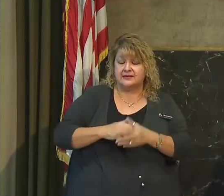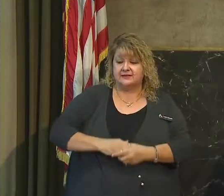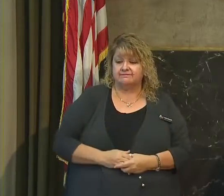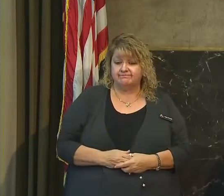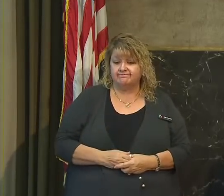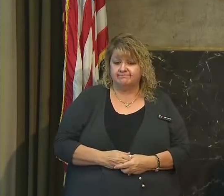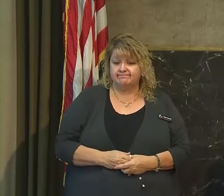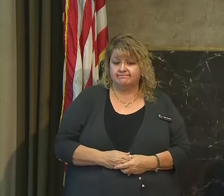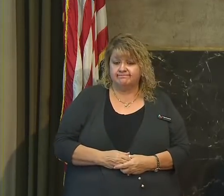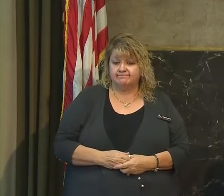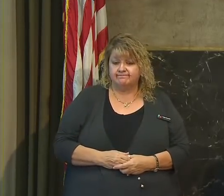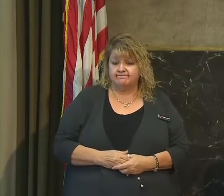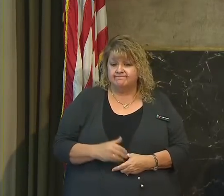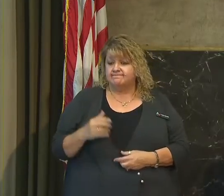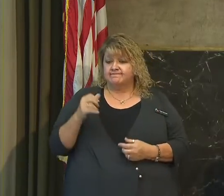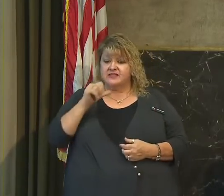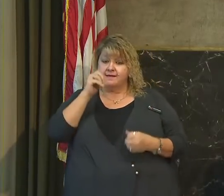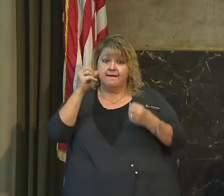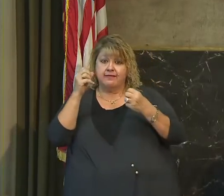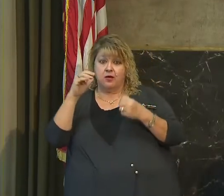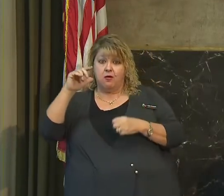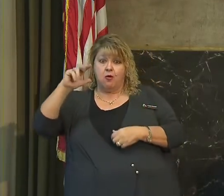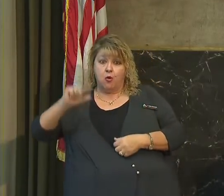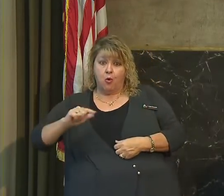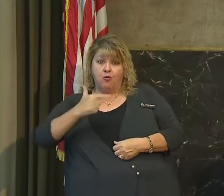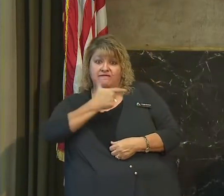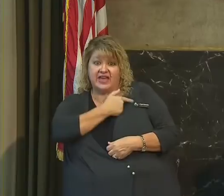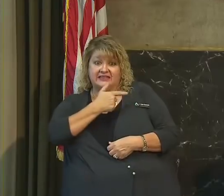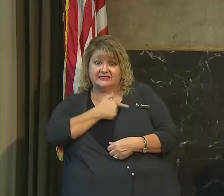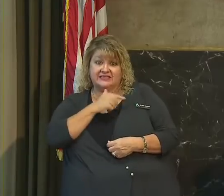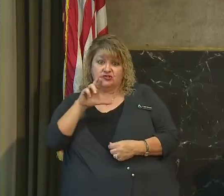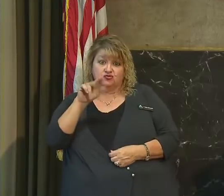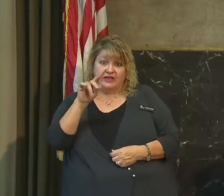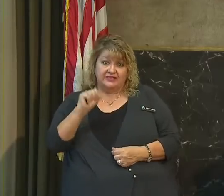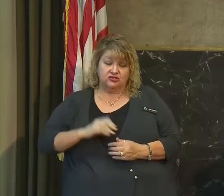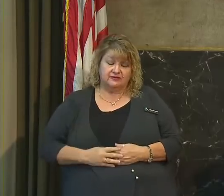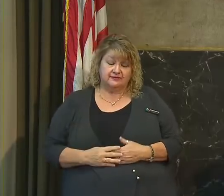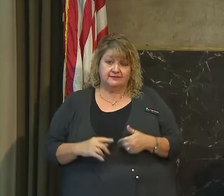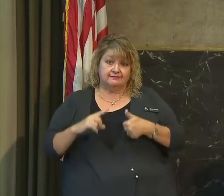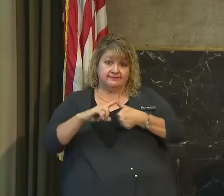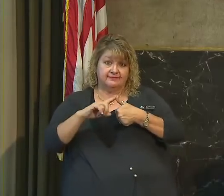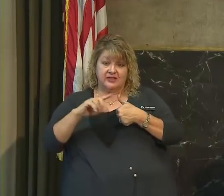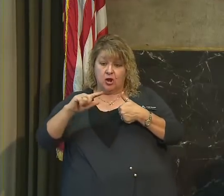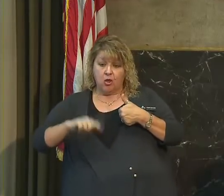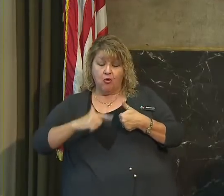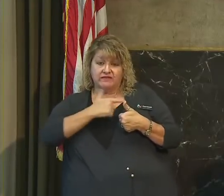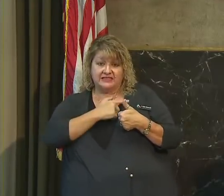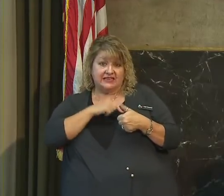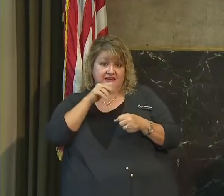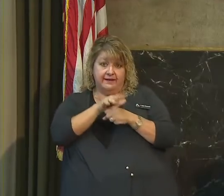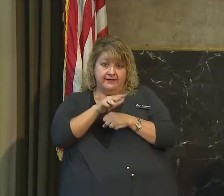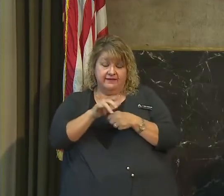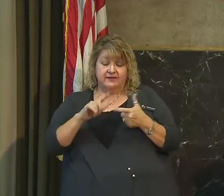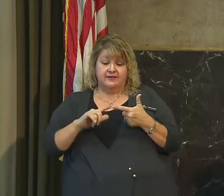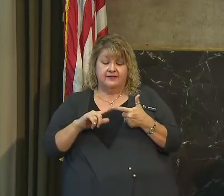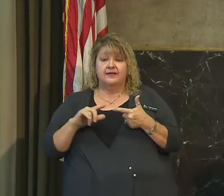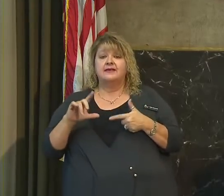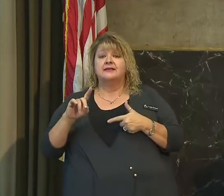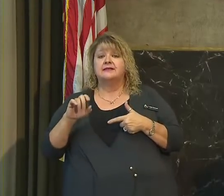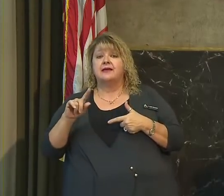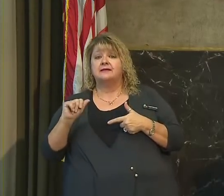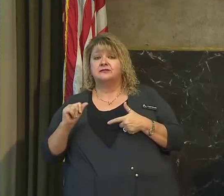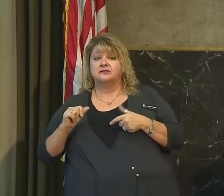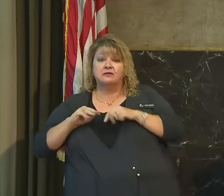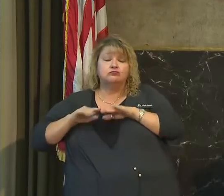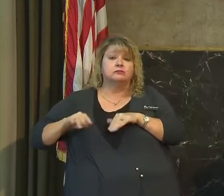because of our low vaccination rates, because of the prevalence of the Delta variant and our surging cases, the CDC